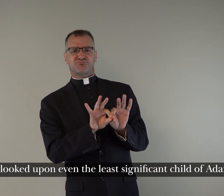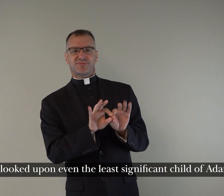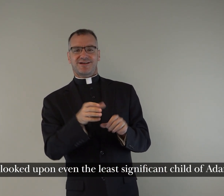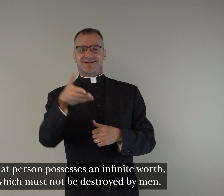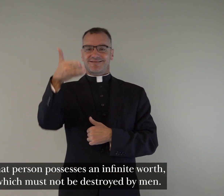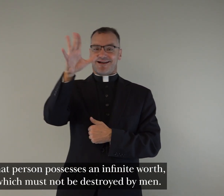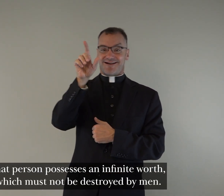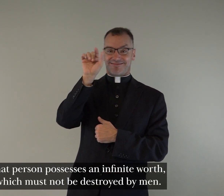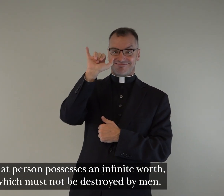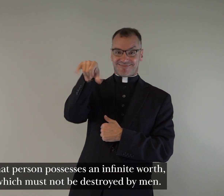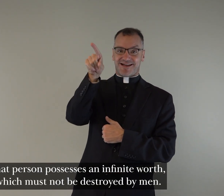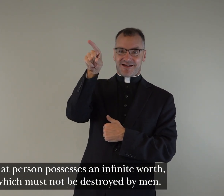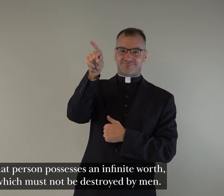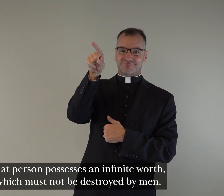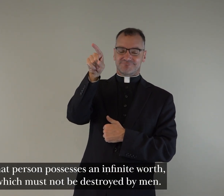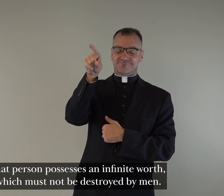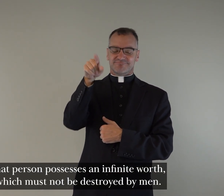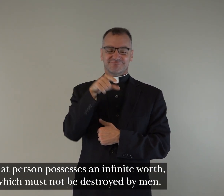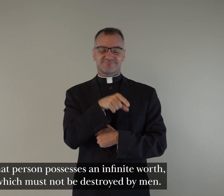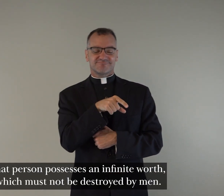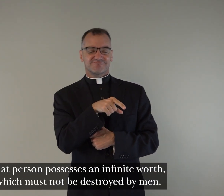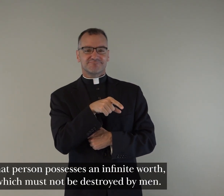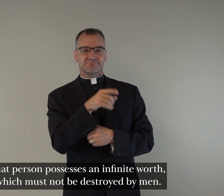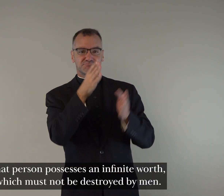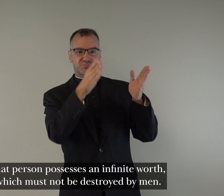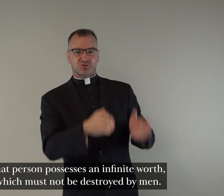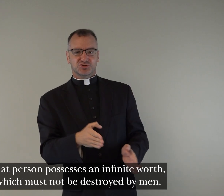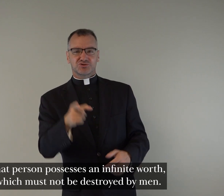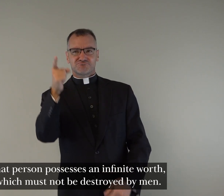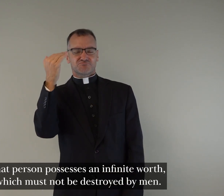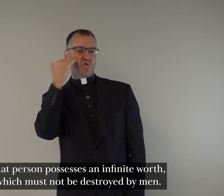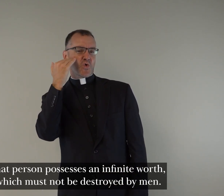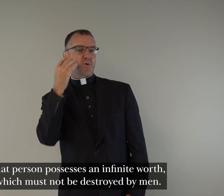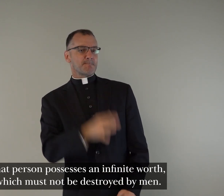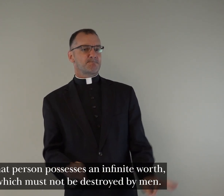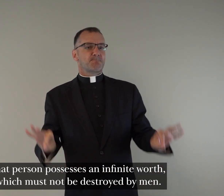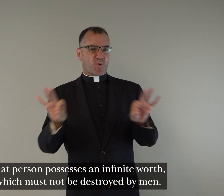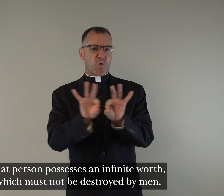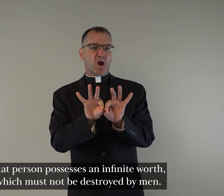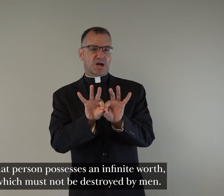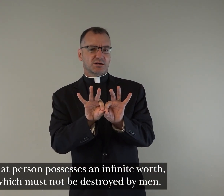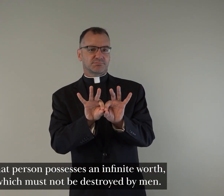that person possesses an infinite worth, which must not be destroyed by men.